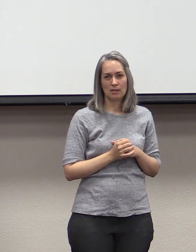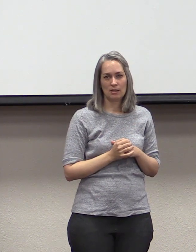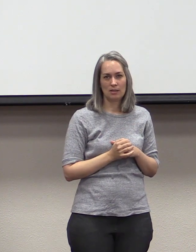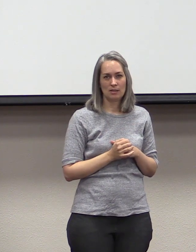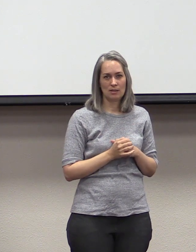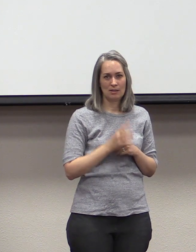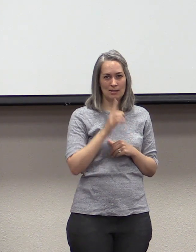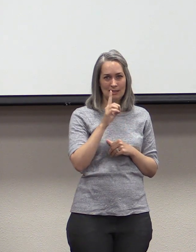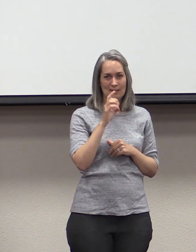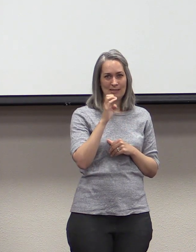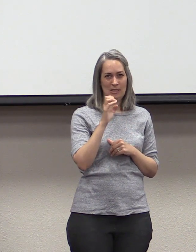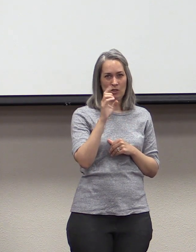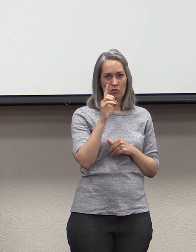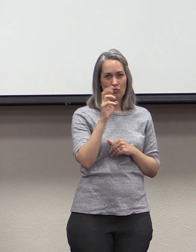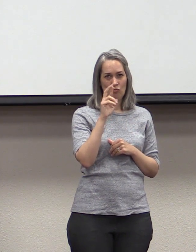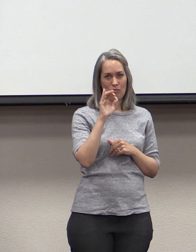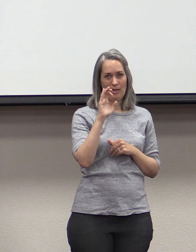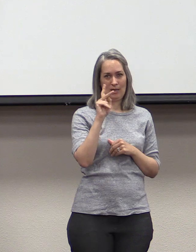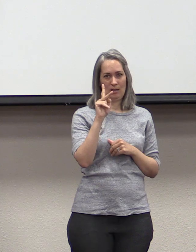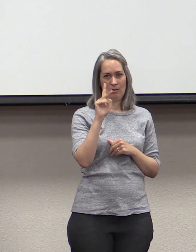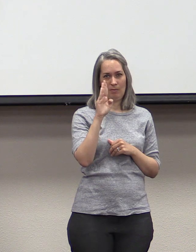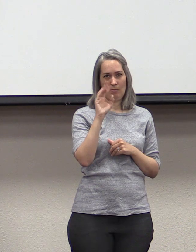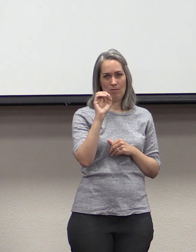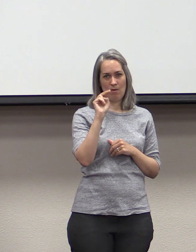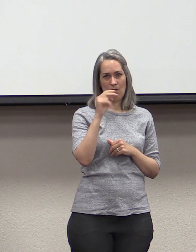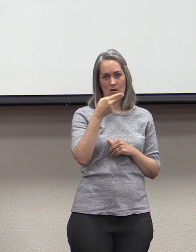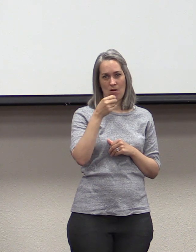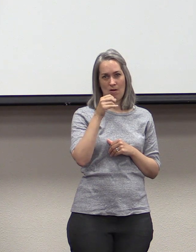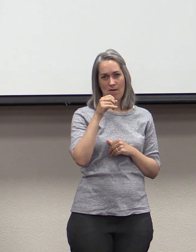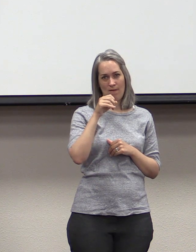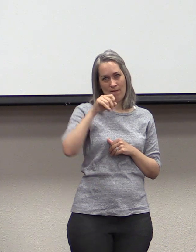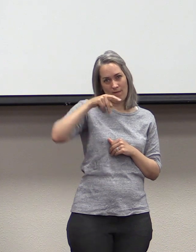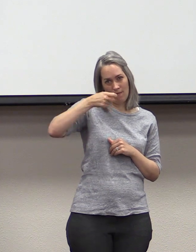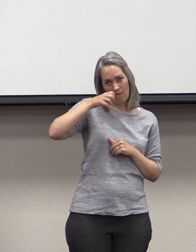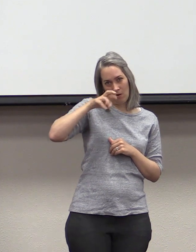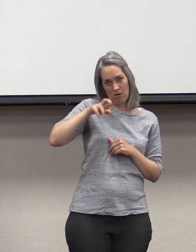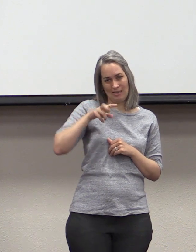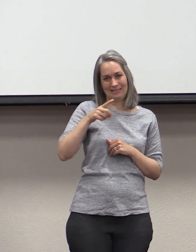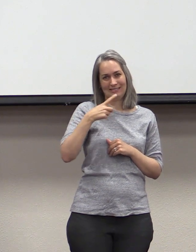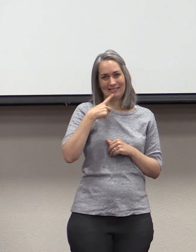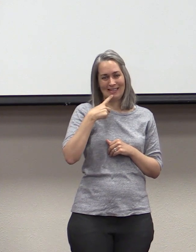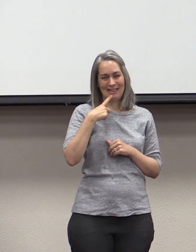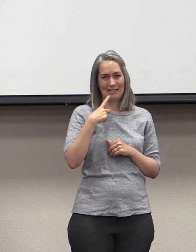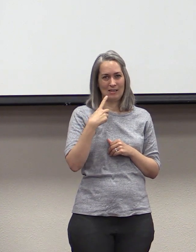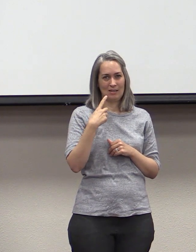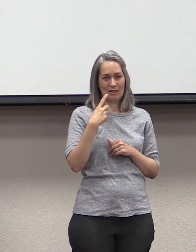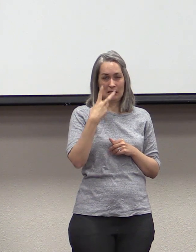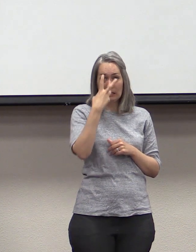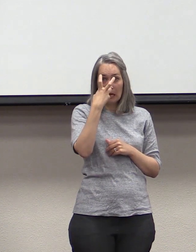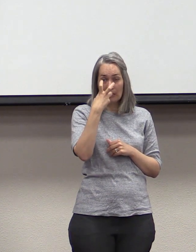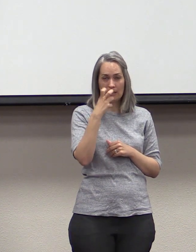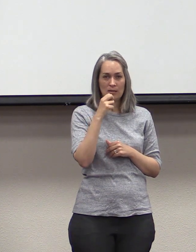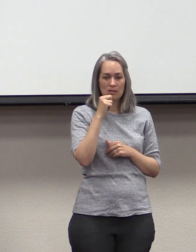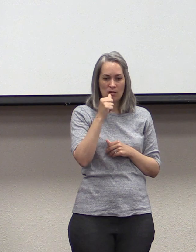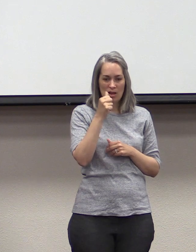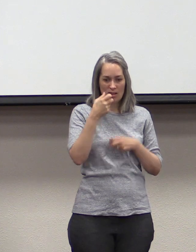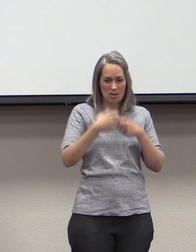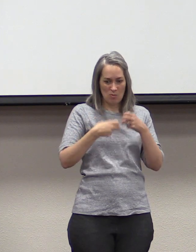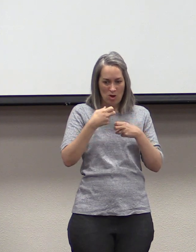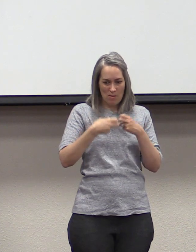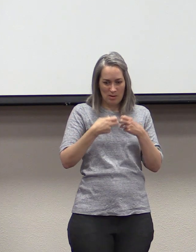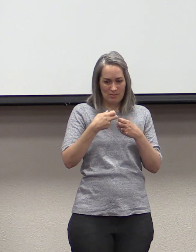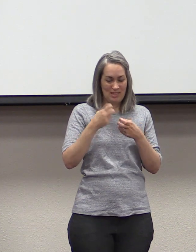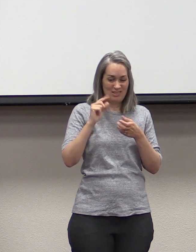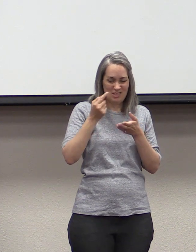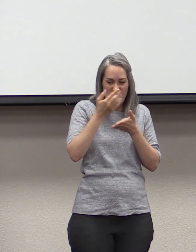Dietrich Bonhoeffer said, doubt is not the opposite of faith. It is one element of faith. Doubting is not the problem. It's when